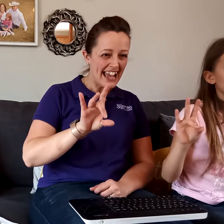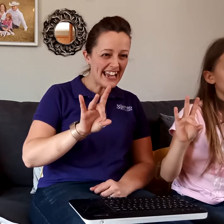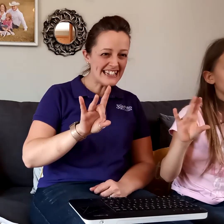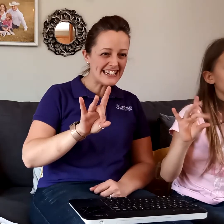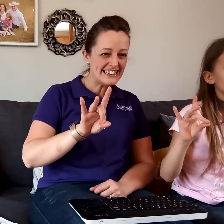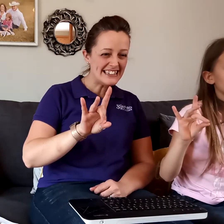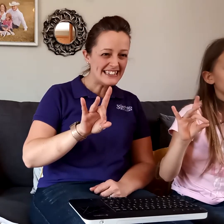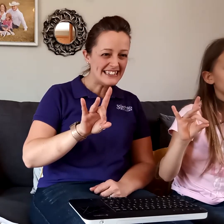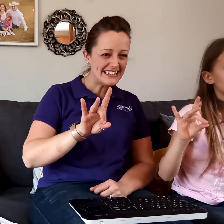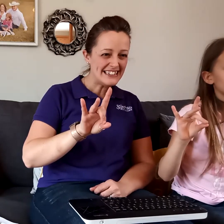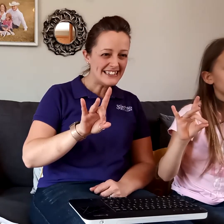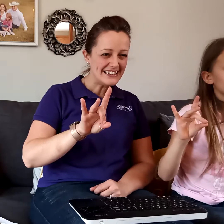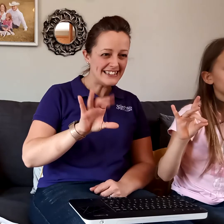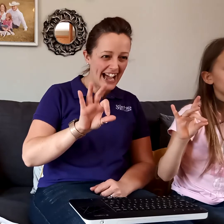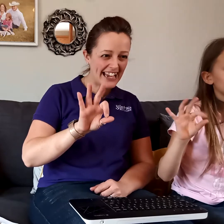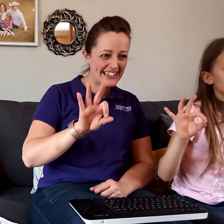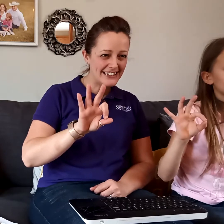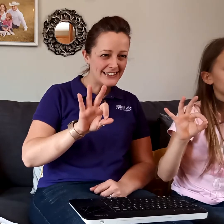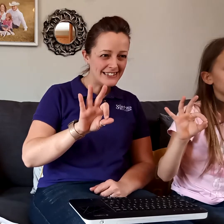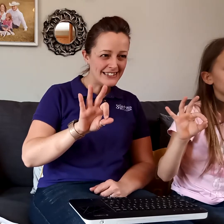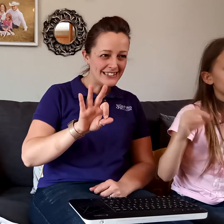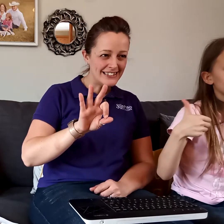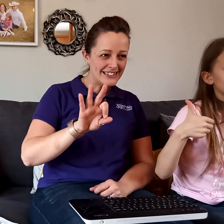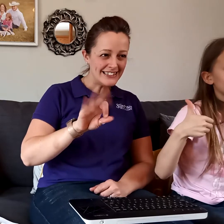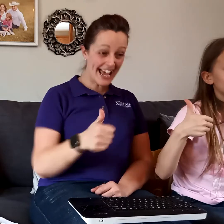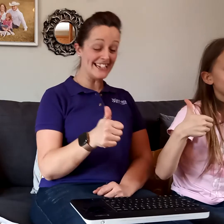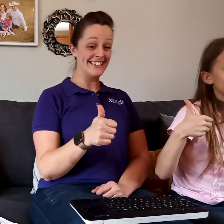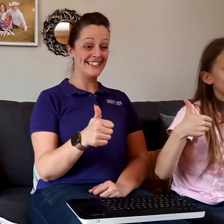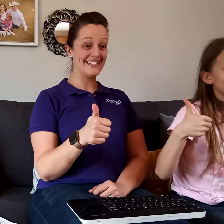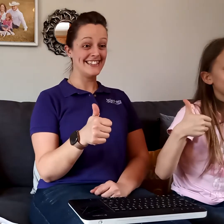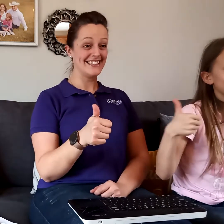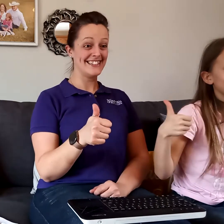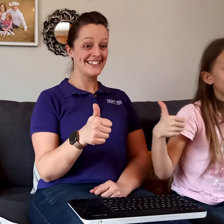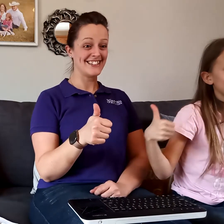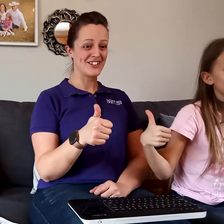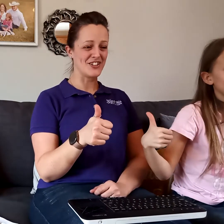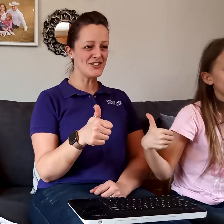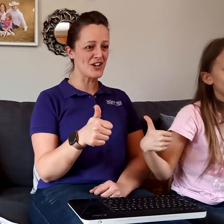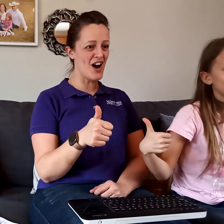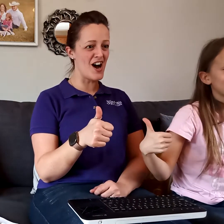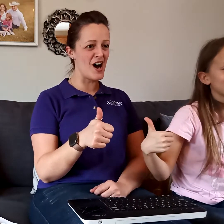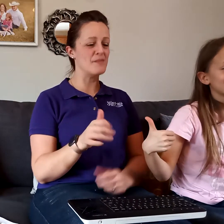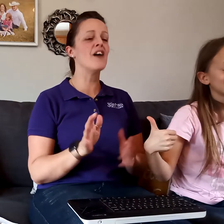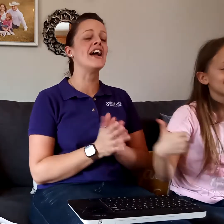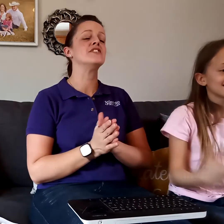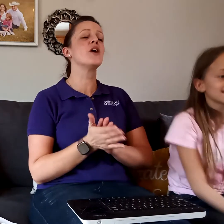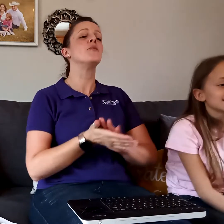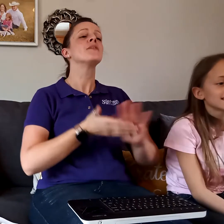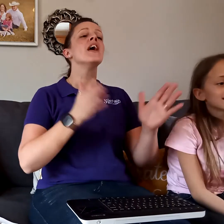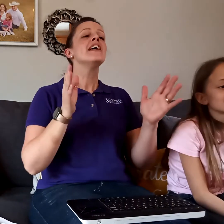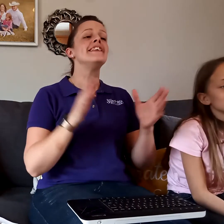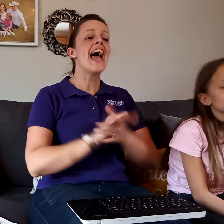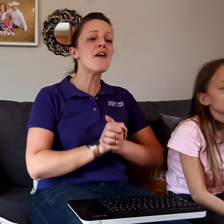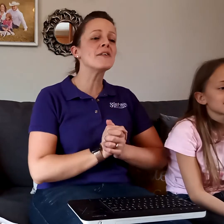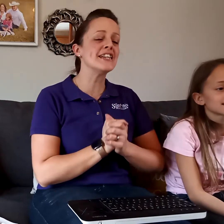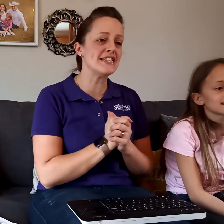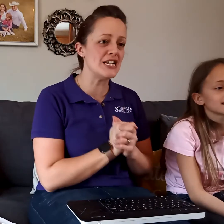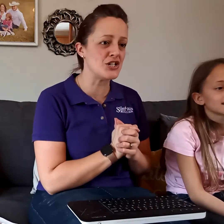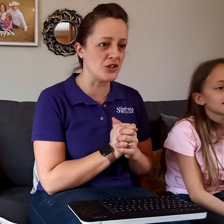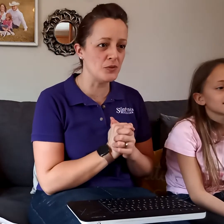8, 9, 10. Good job. All right, so now I'm going to teach you, and